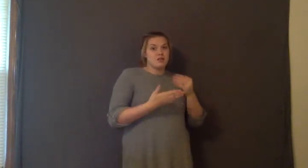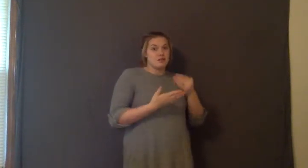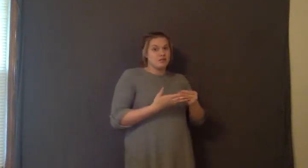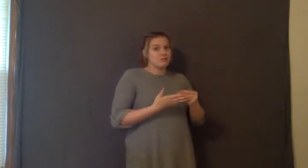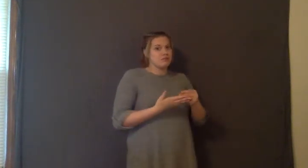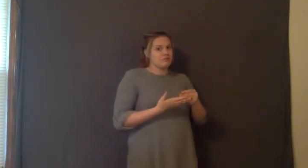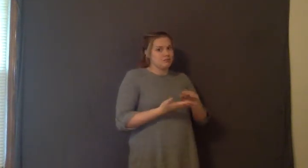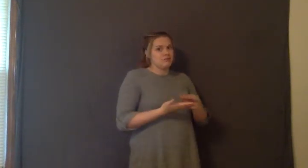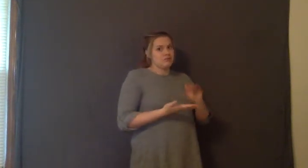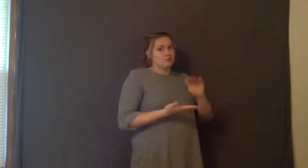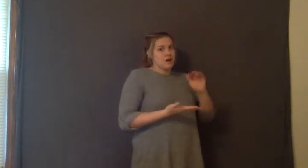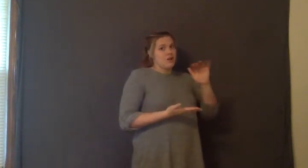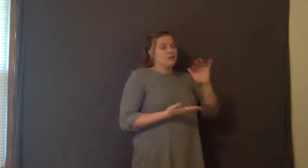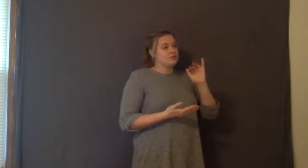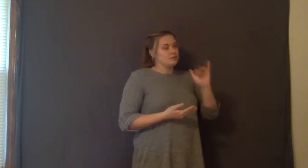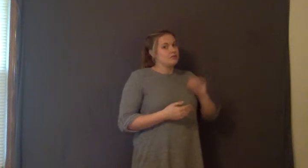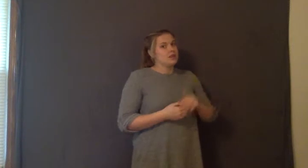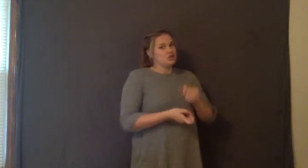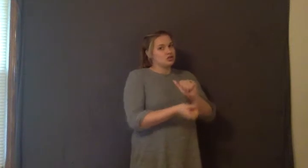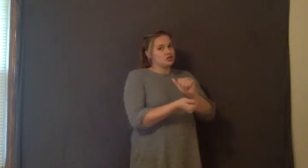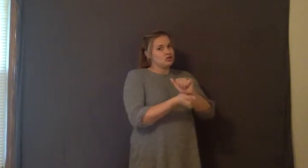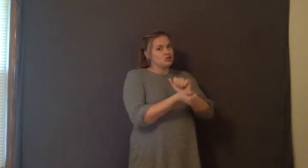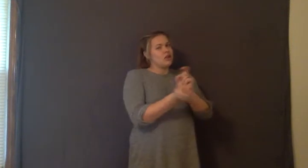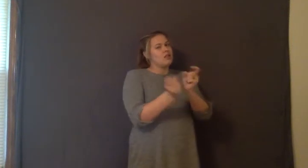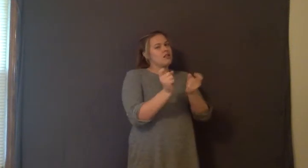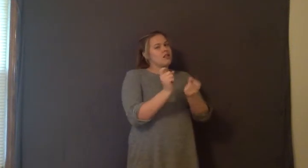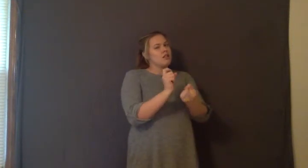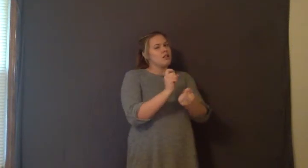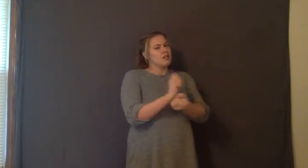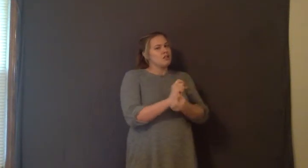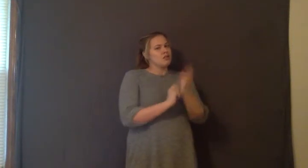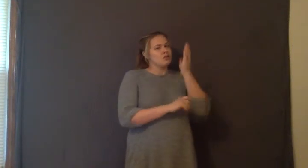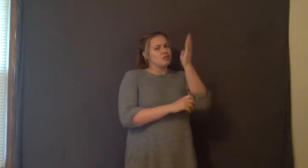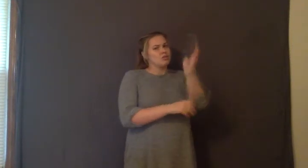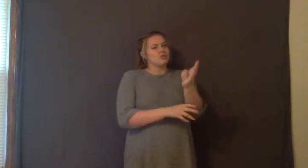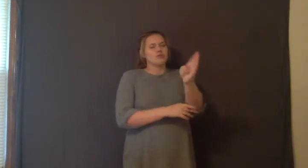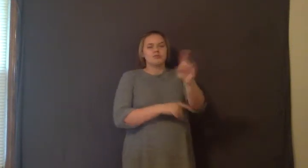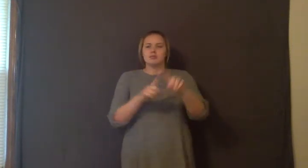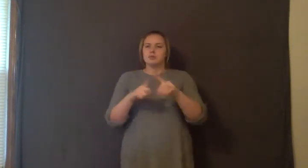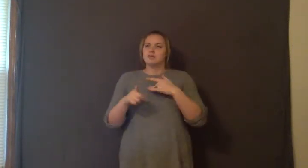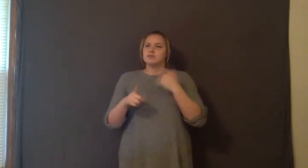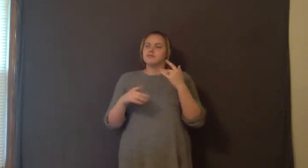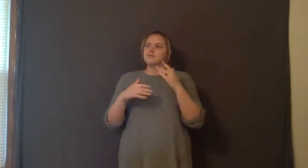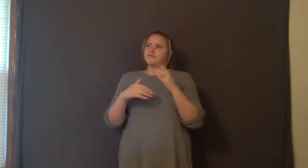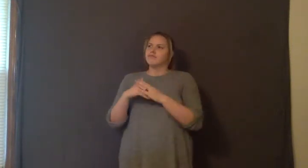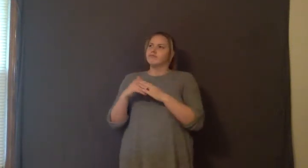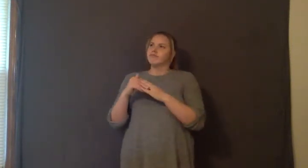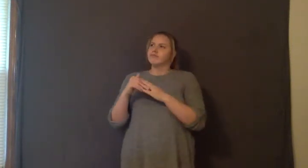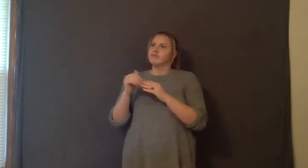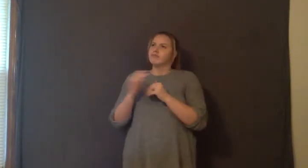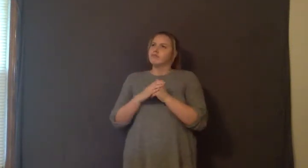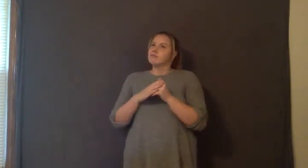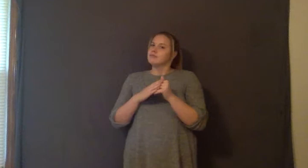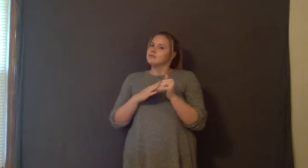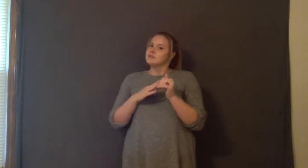shapes outcomes. And yet we seem to be very comfortable. The politics of fear and anger has made